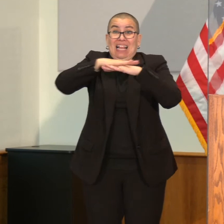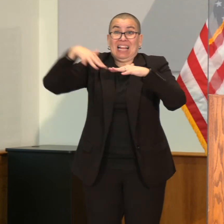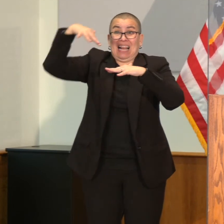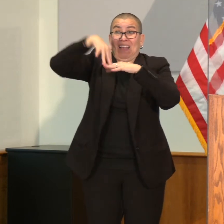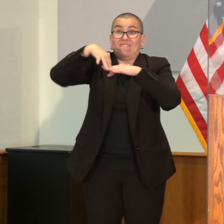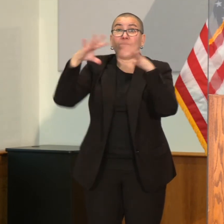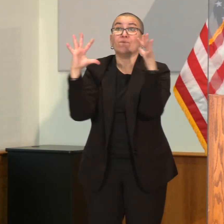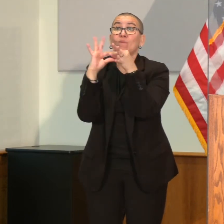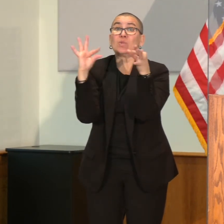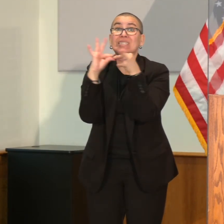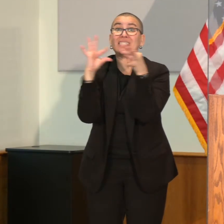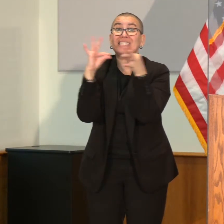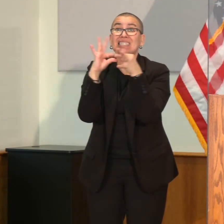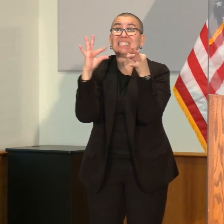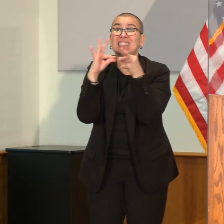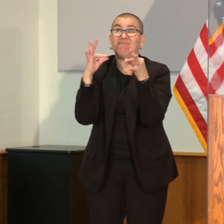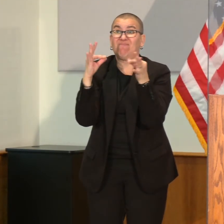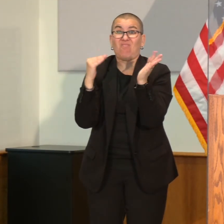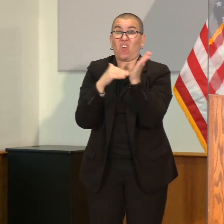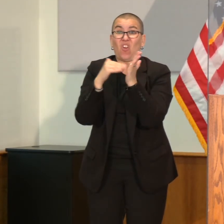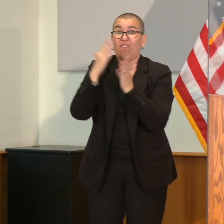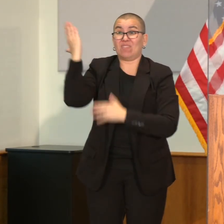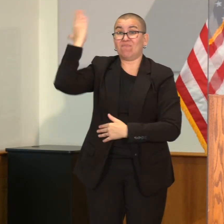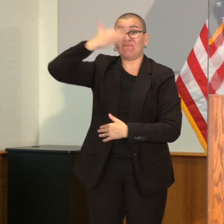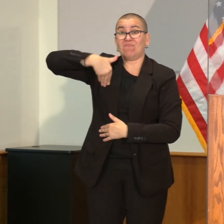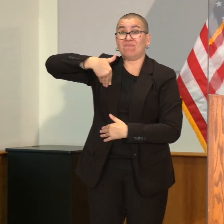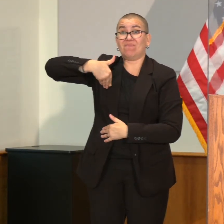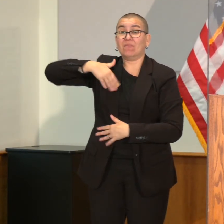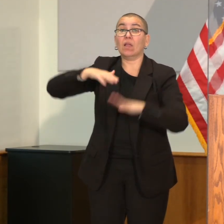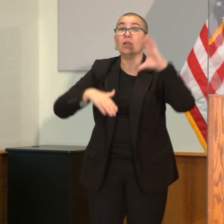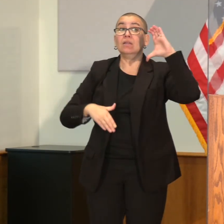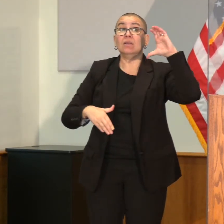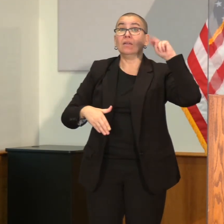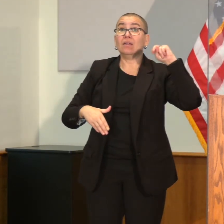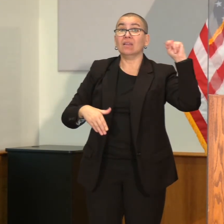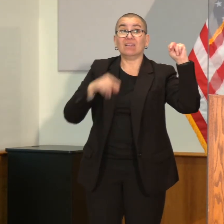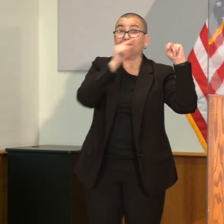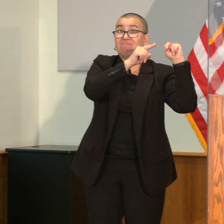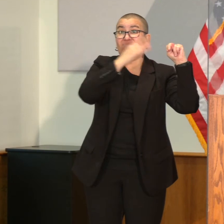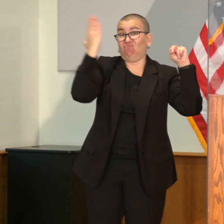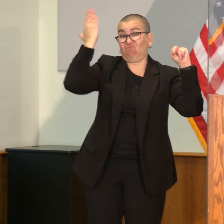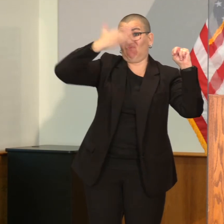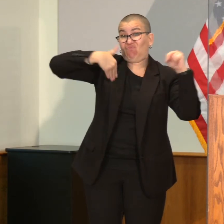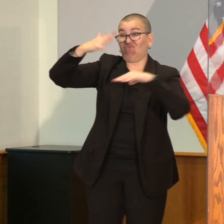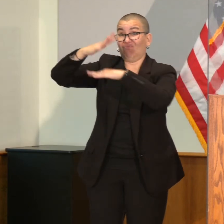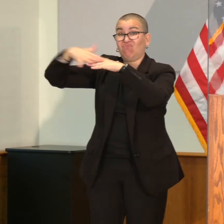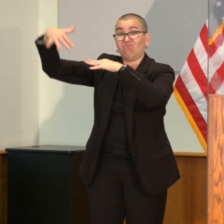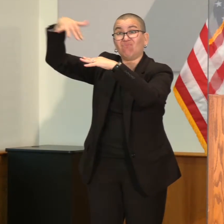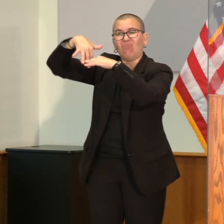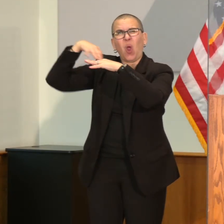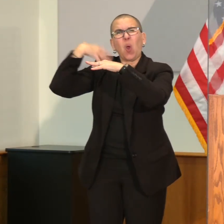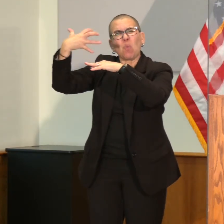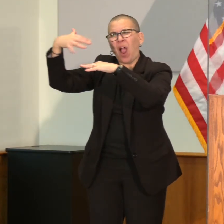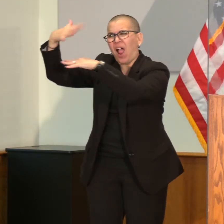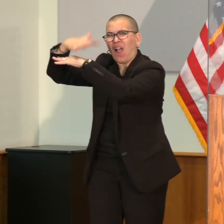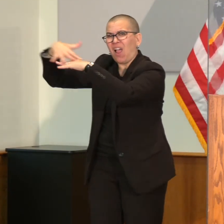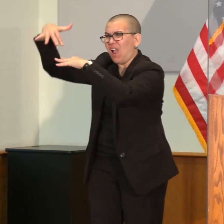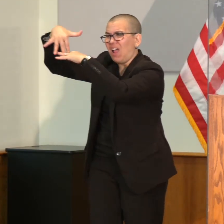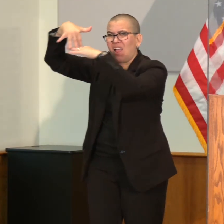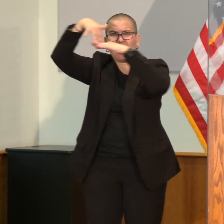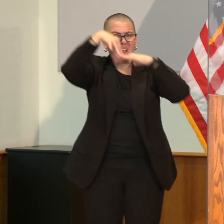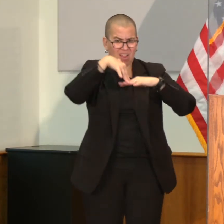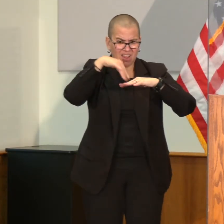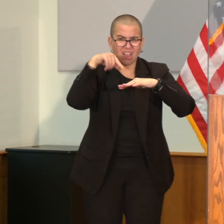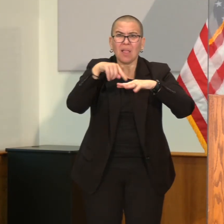forgotten, even at the CNN level, I do want to speak to the importance of our tribal folks who live in rural